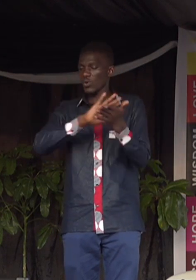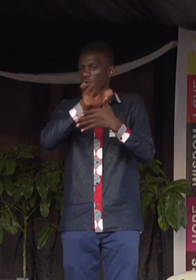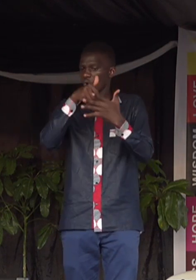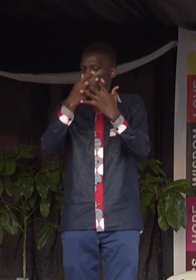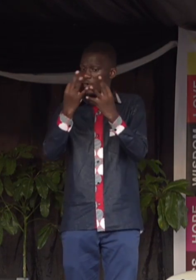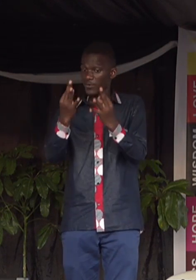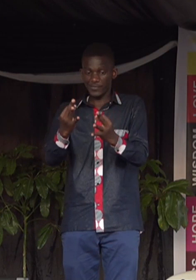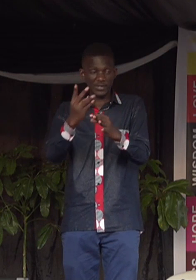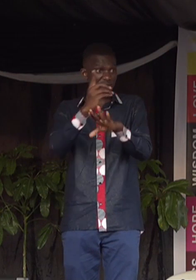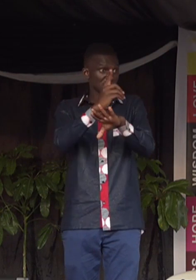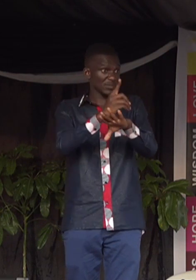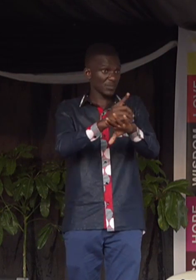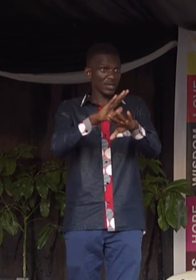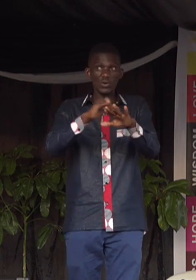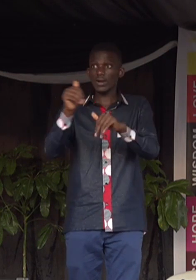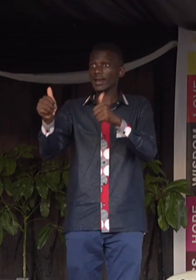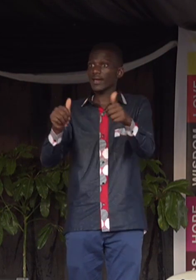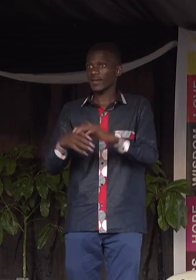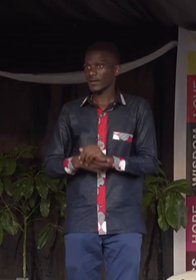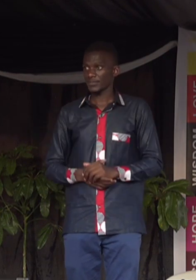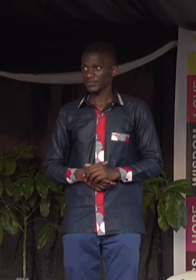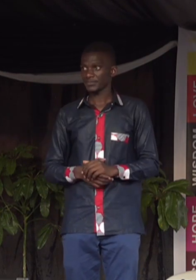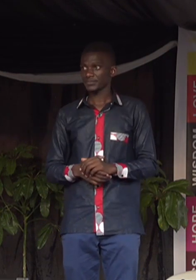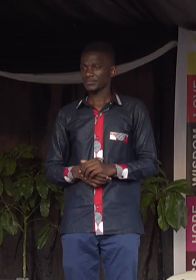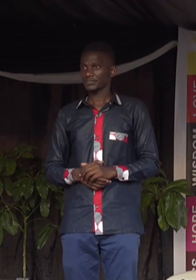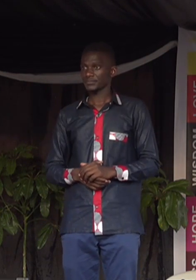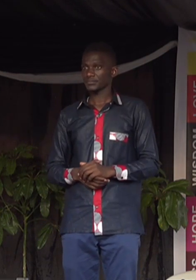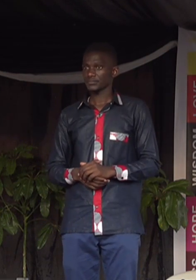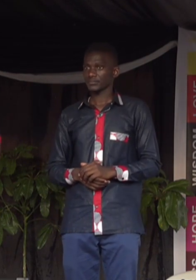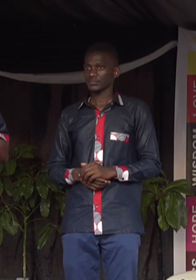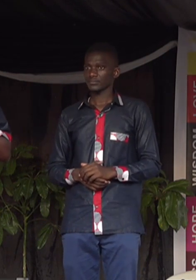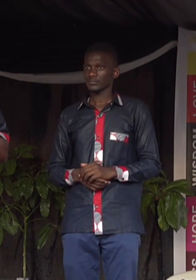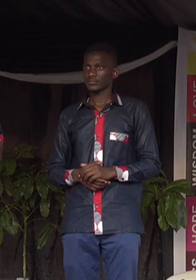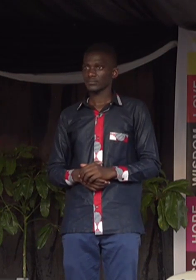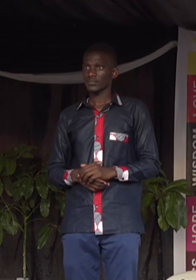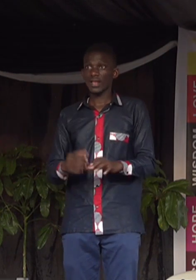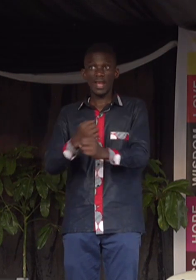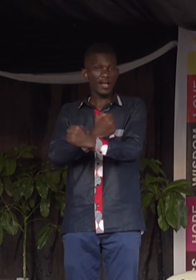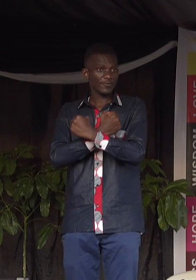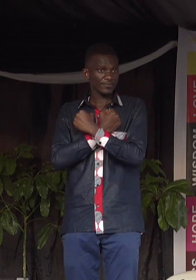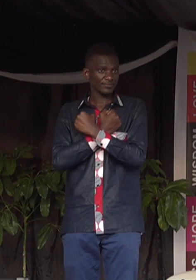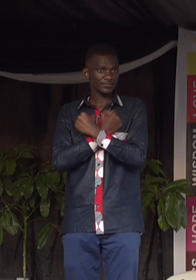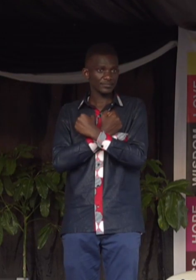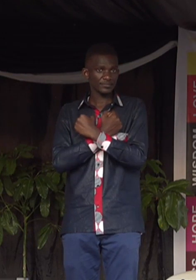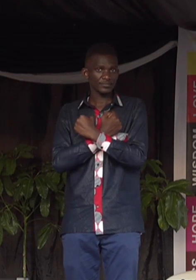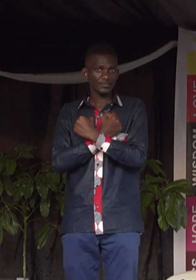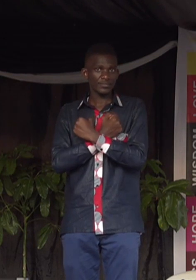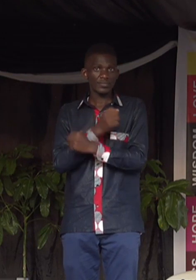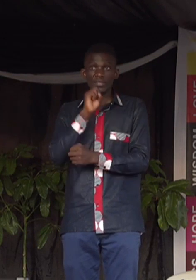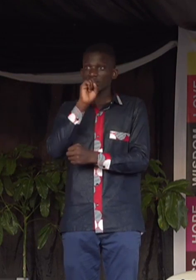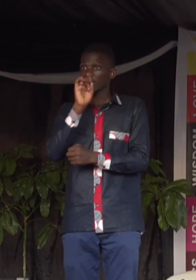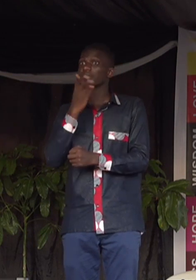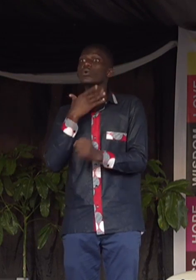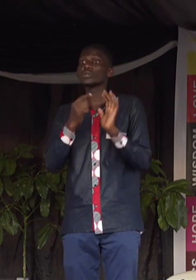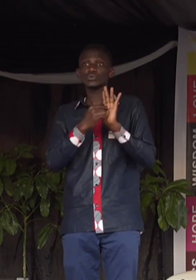chintu chidependinga kuchilala. Every one thing depends on the other. Love. Okwagala. If you are to show